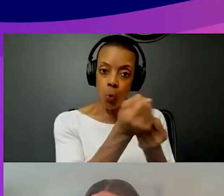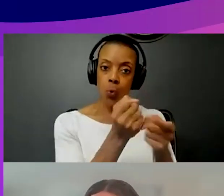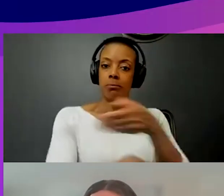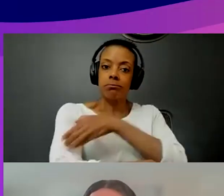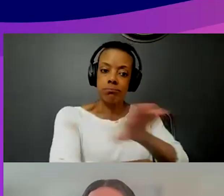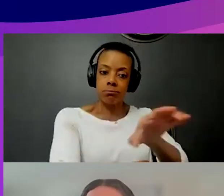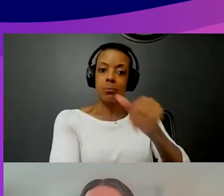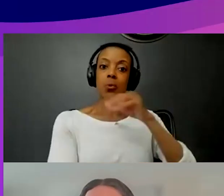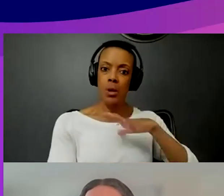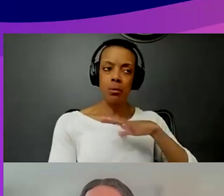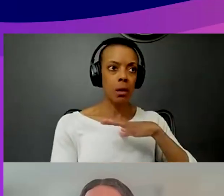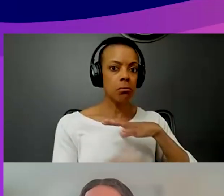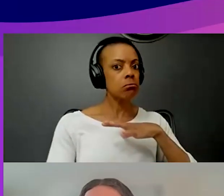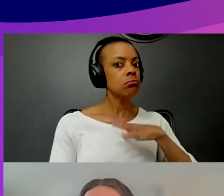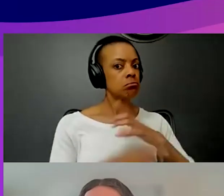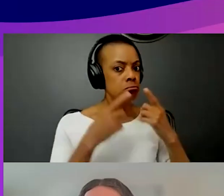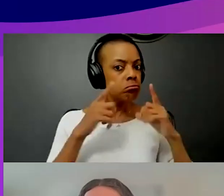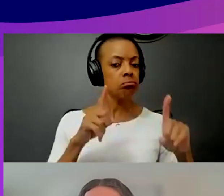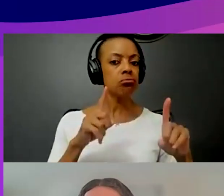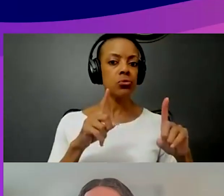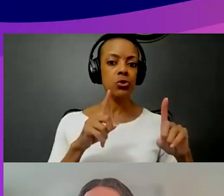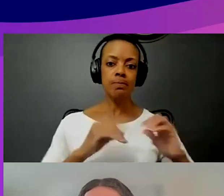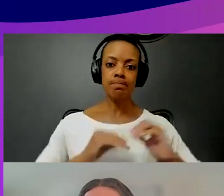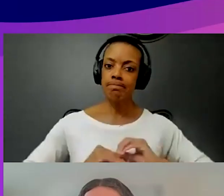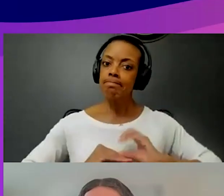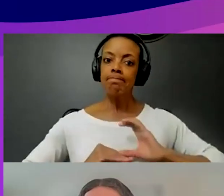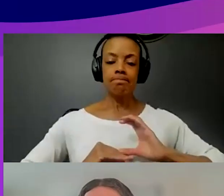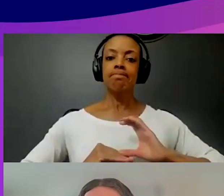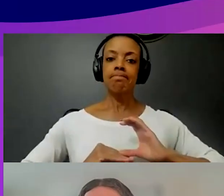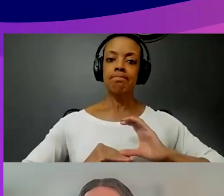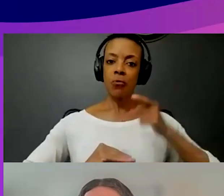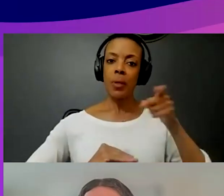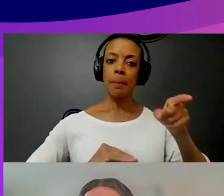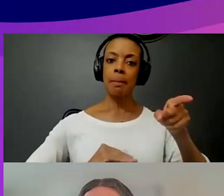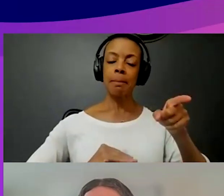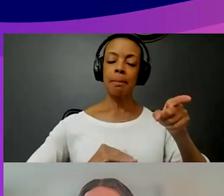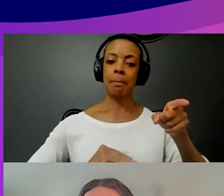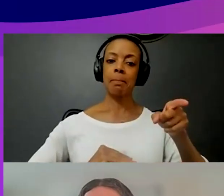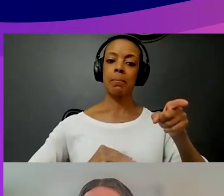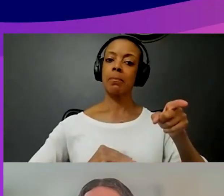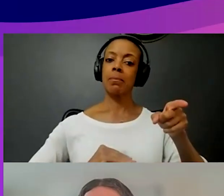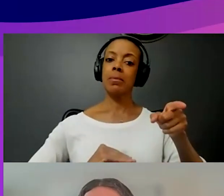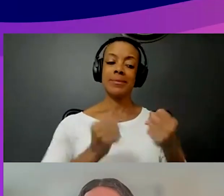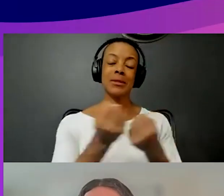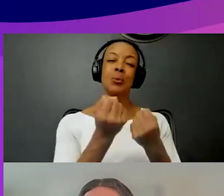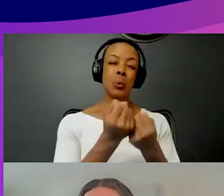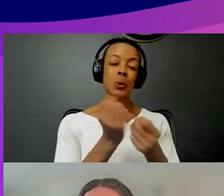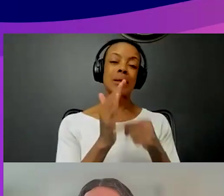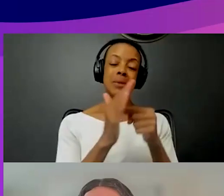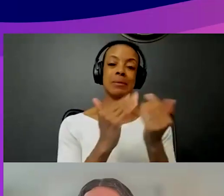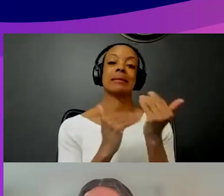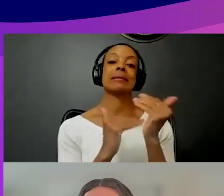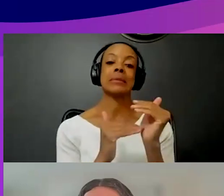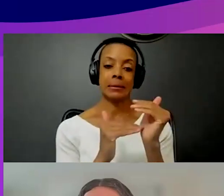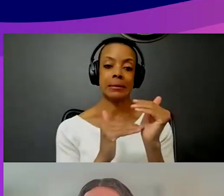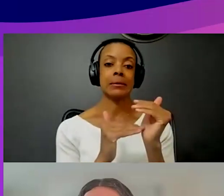instrumental for fostering resiliency in the women. But again, this support is limited in that it can't